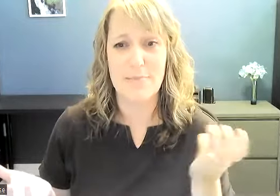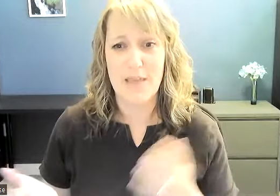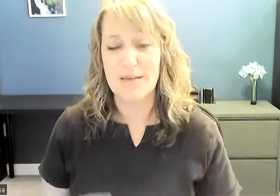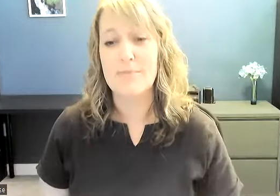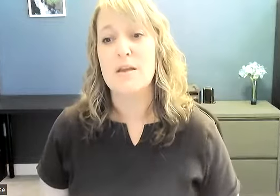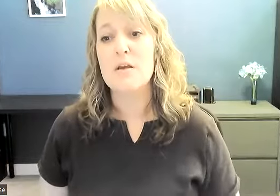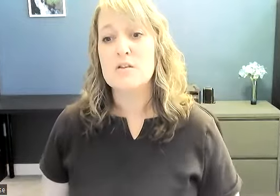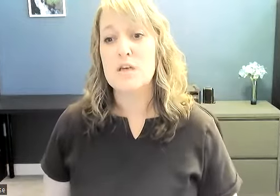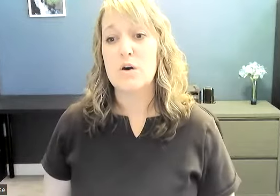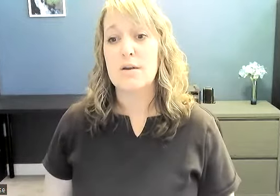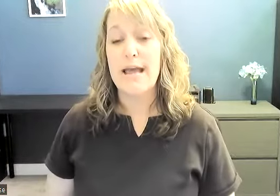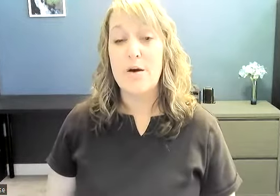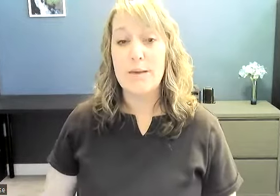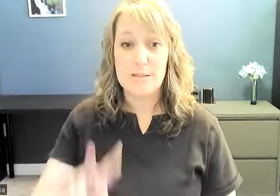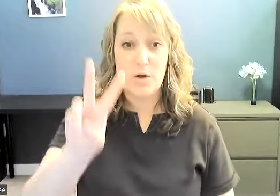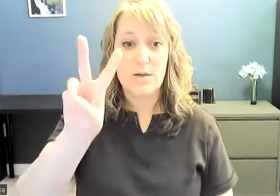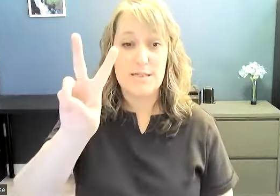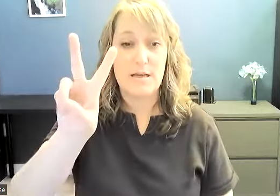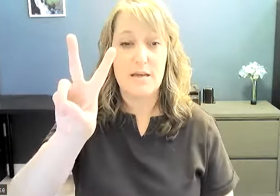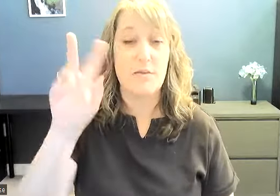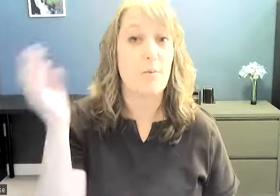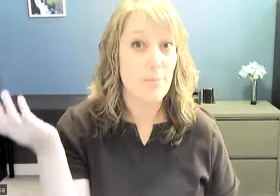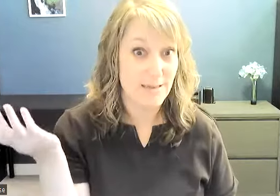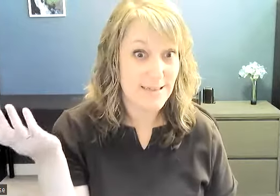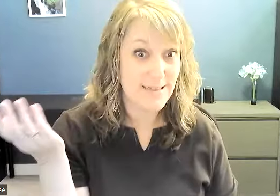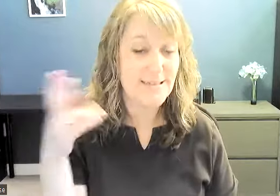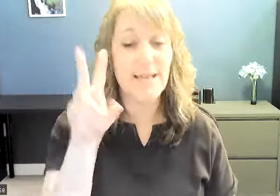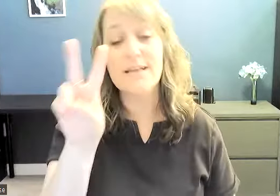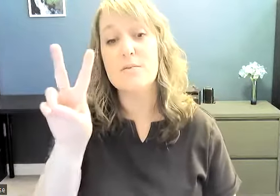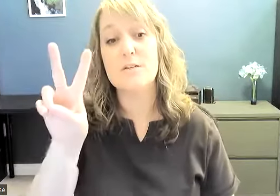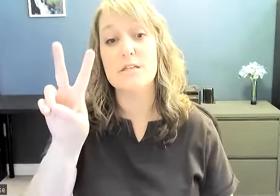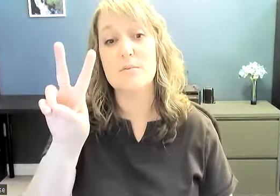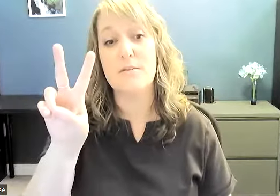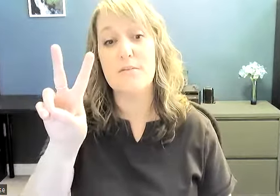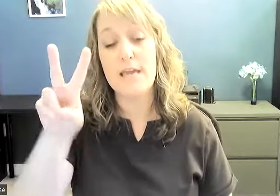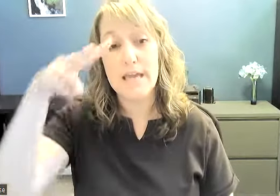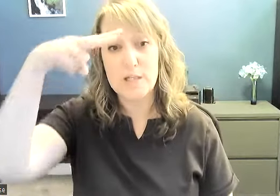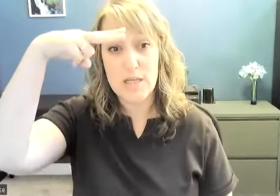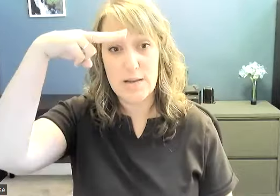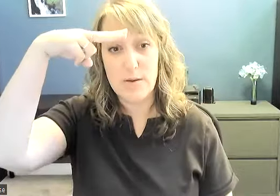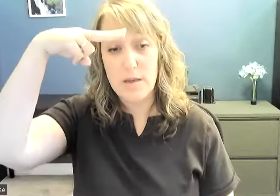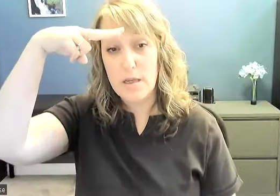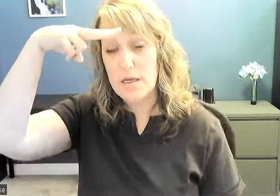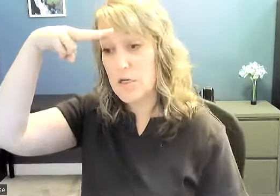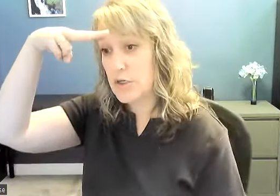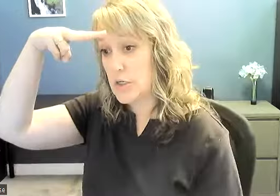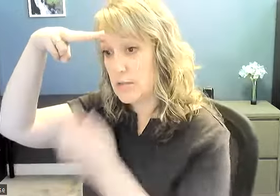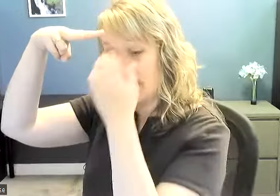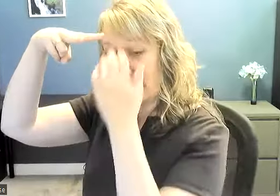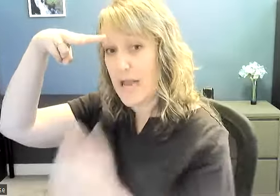thing. So now Mexico is signed the way Mexicans sign it, which is with a V hand shape. near your like